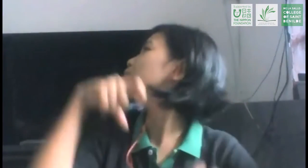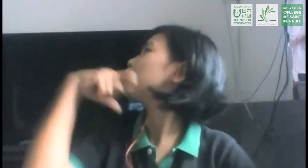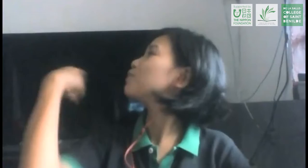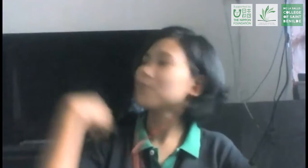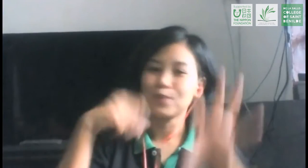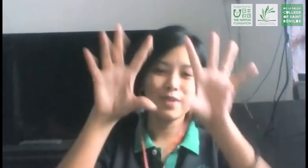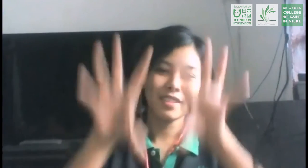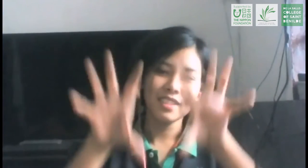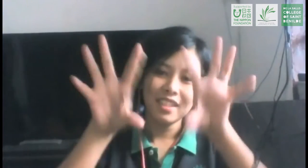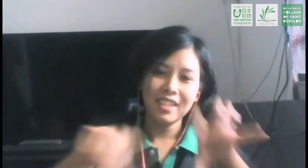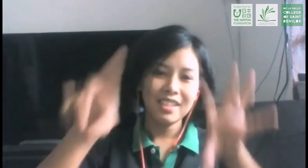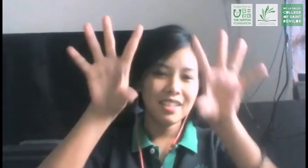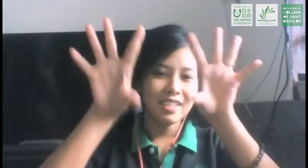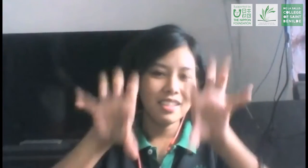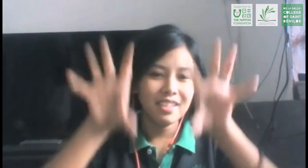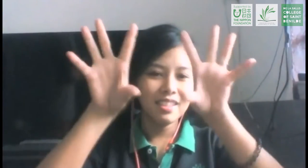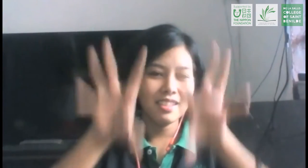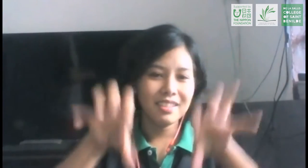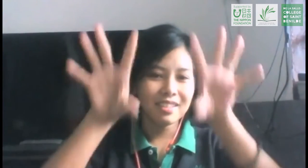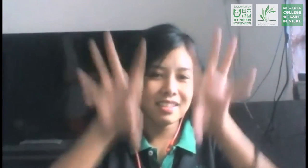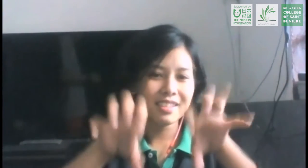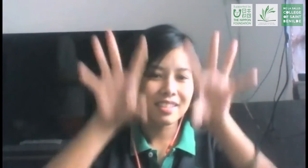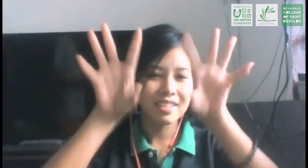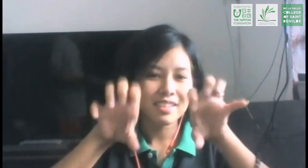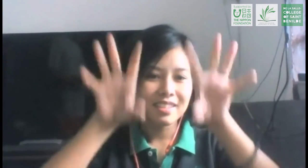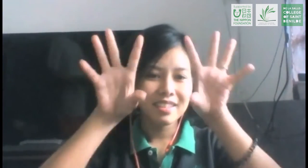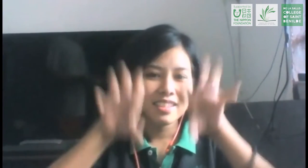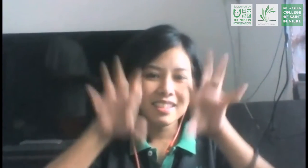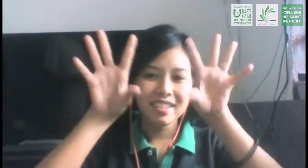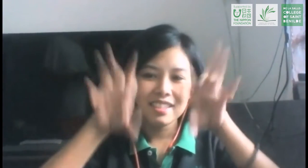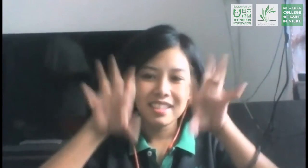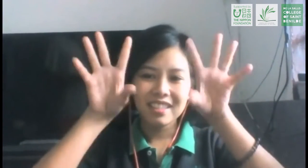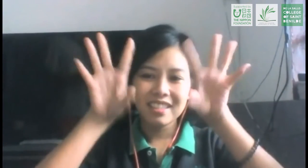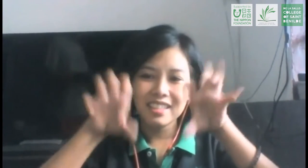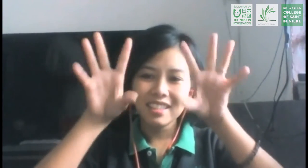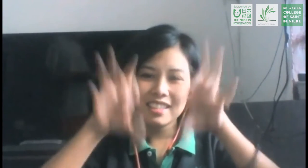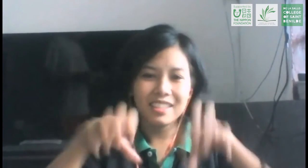you expect an answer, while in high school, sorry, it's frozen again.